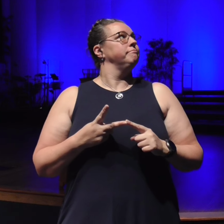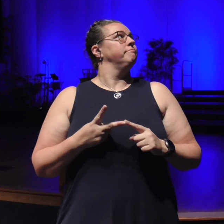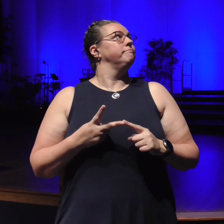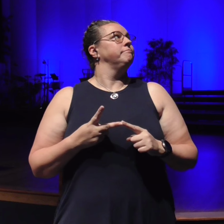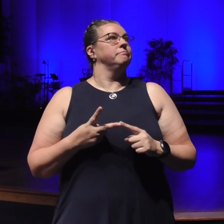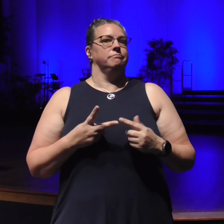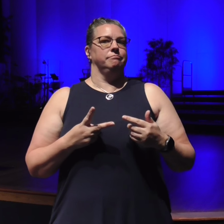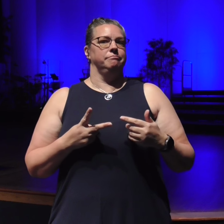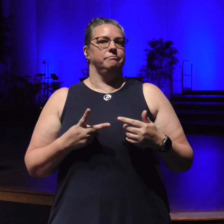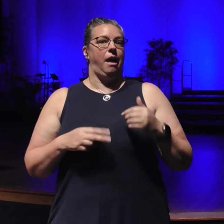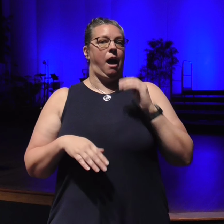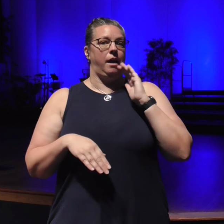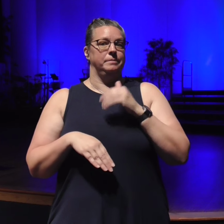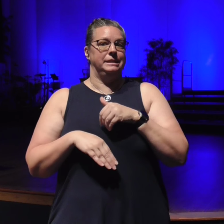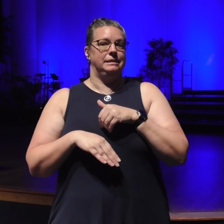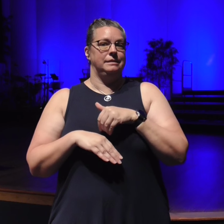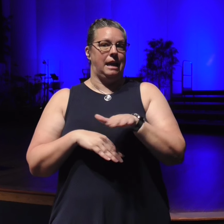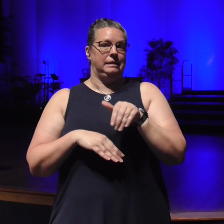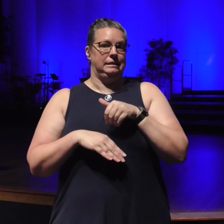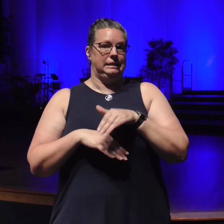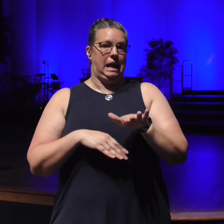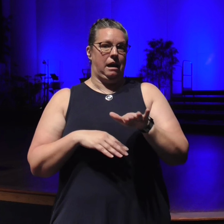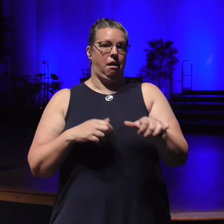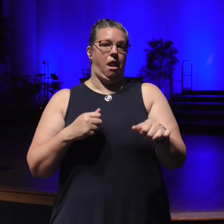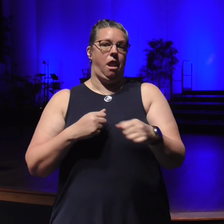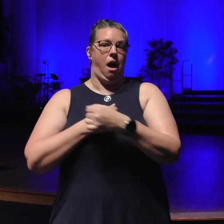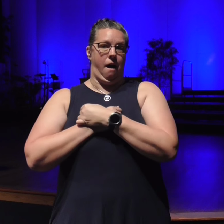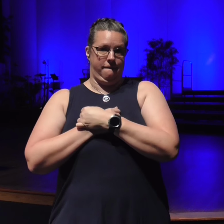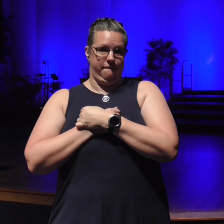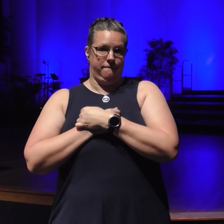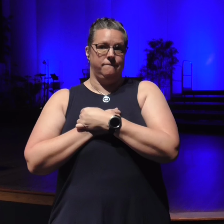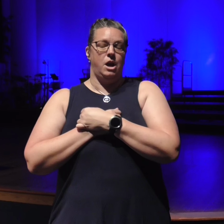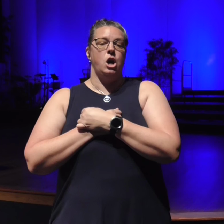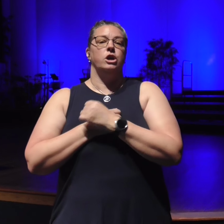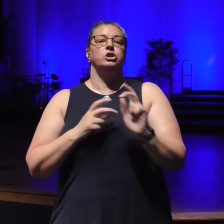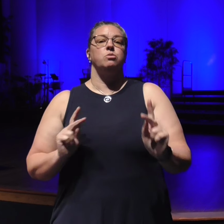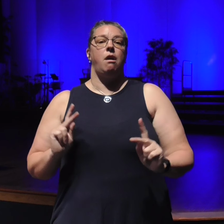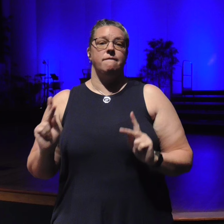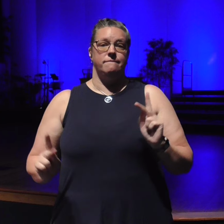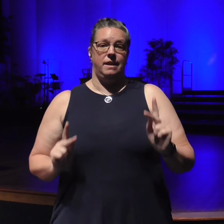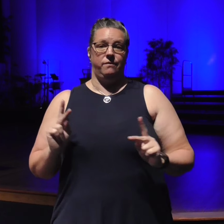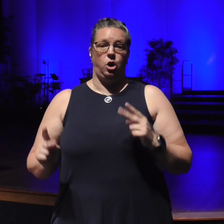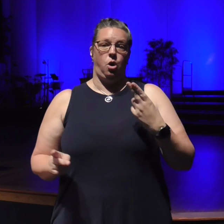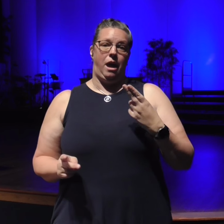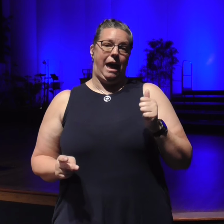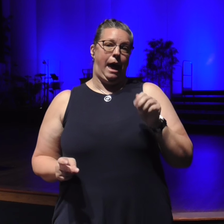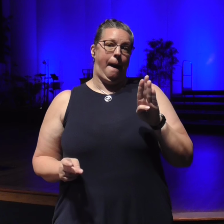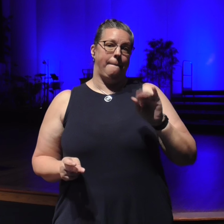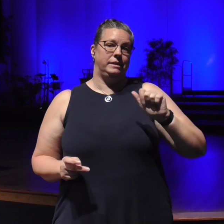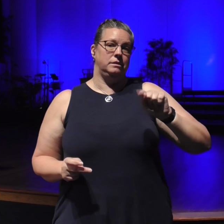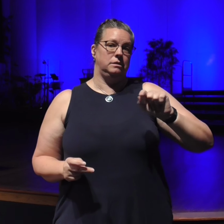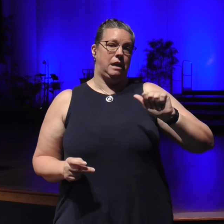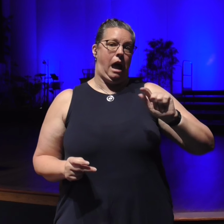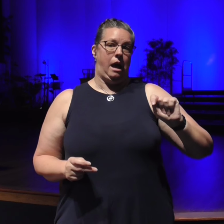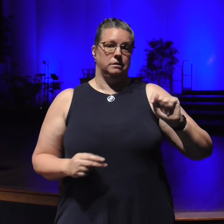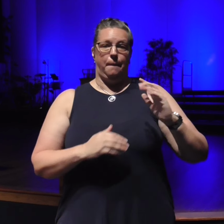I am sending out great love to our folks who were at the Habitat build